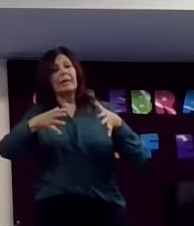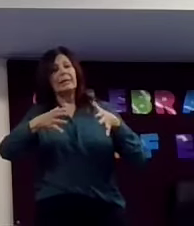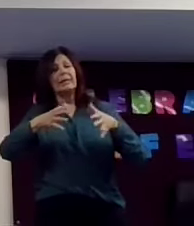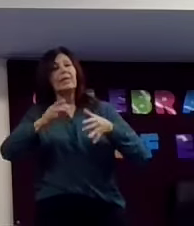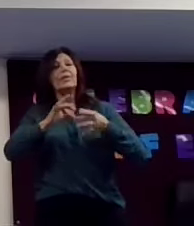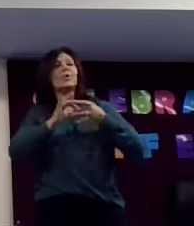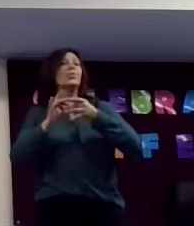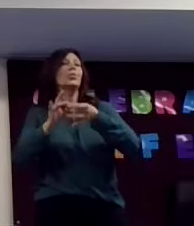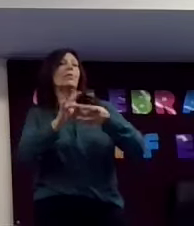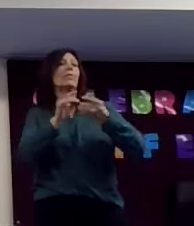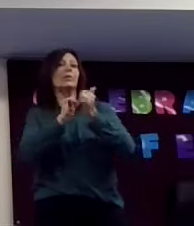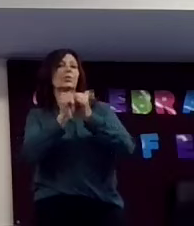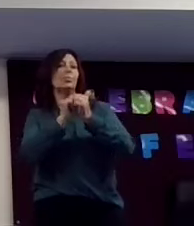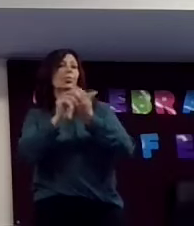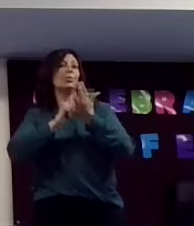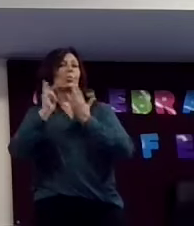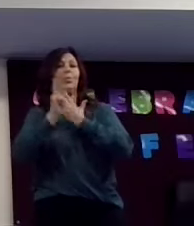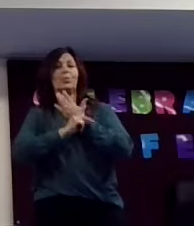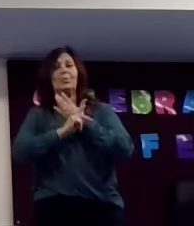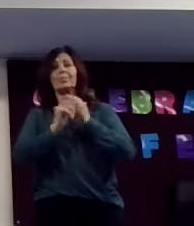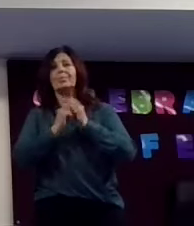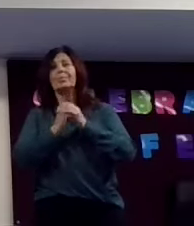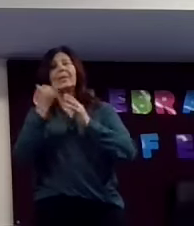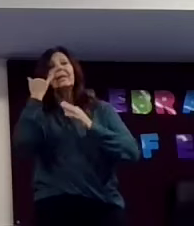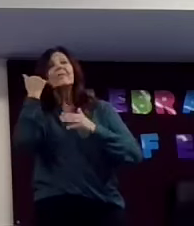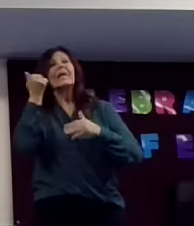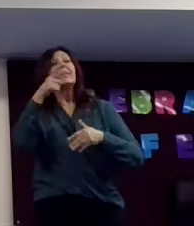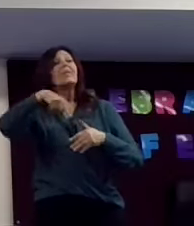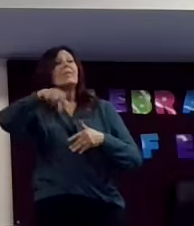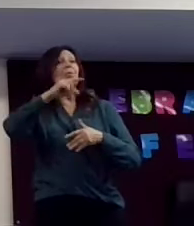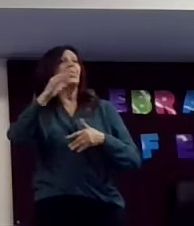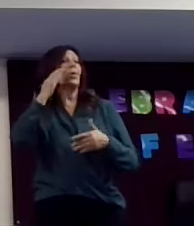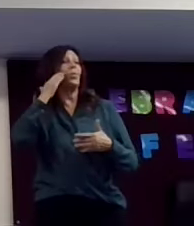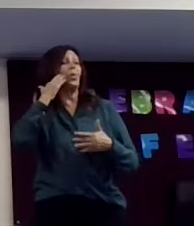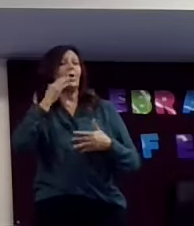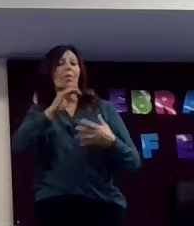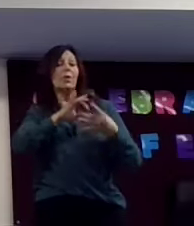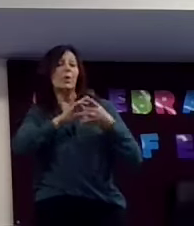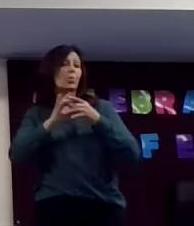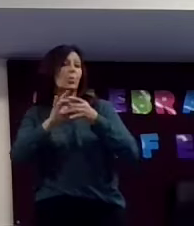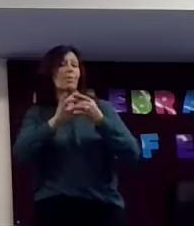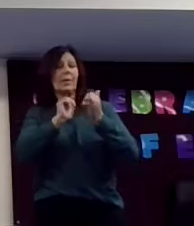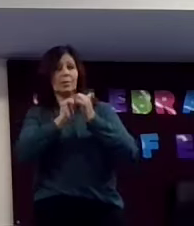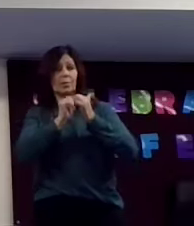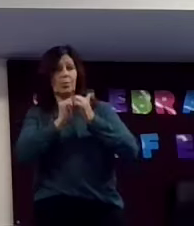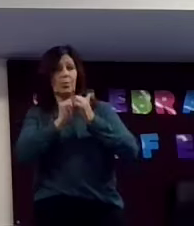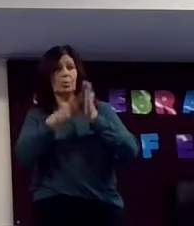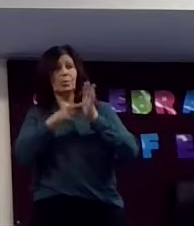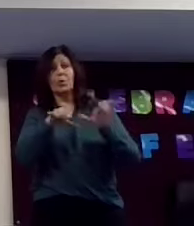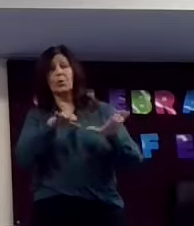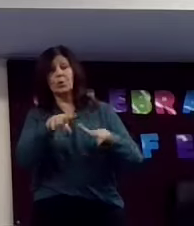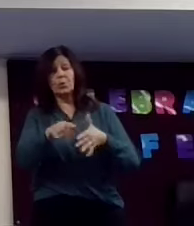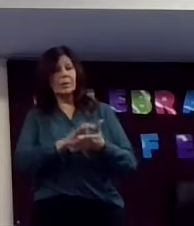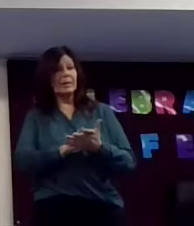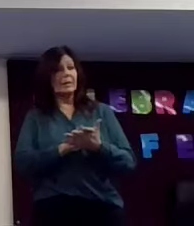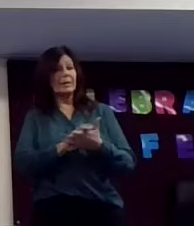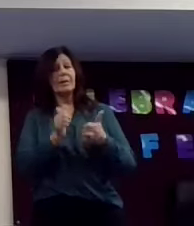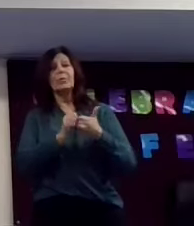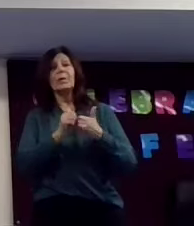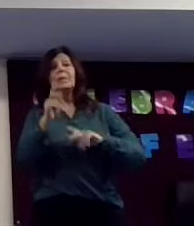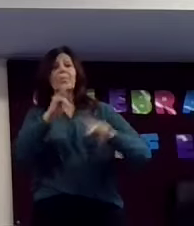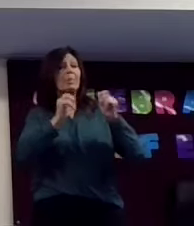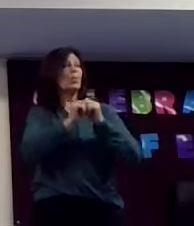sports programs. If any of you are aware of unified sports and what they're doing in terms